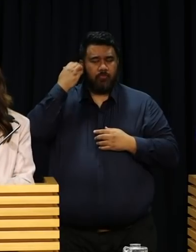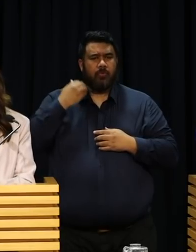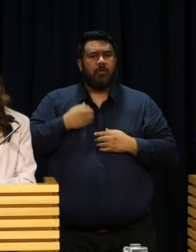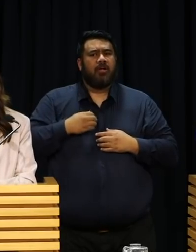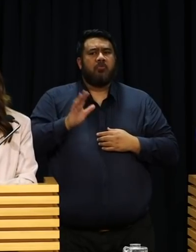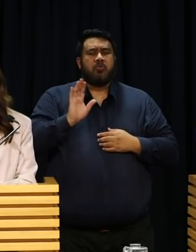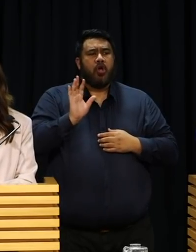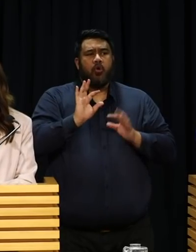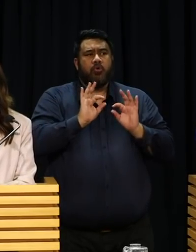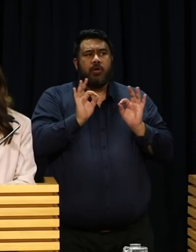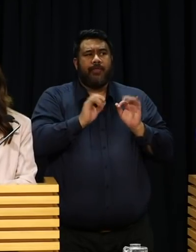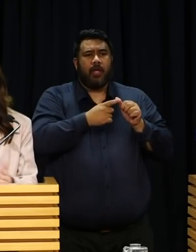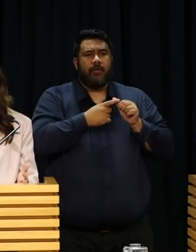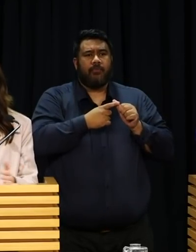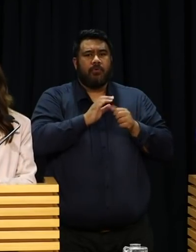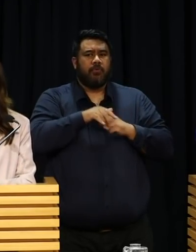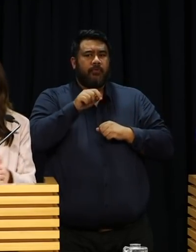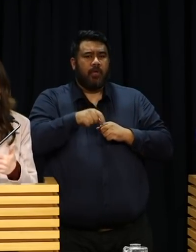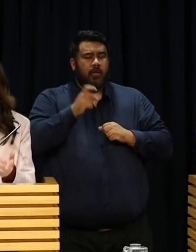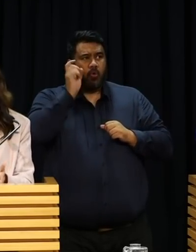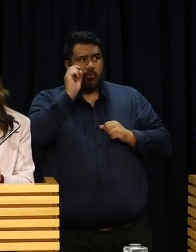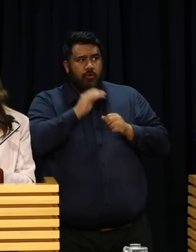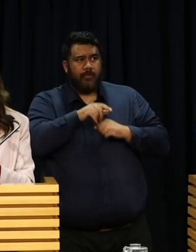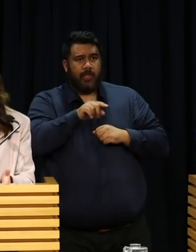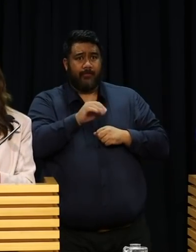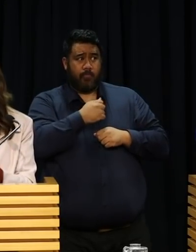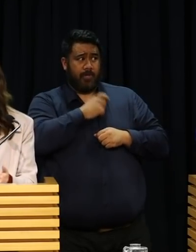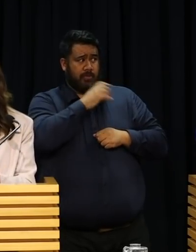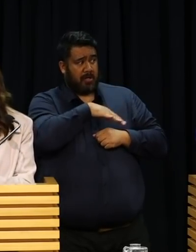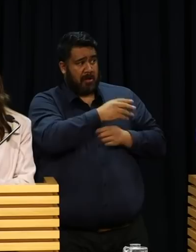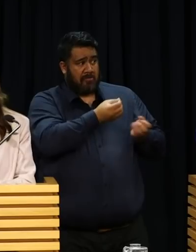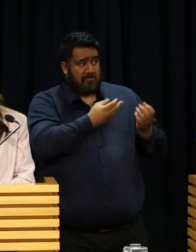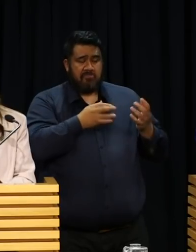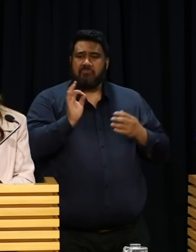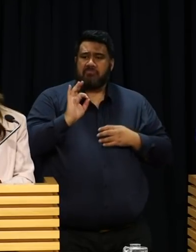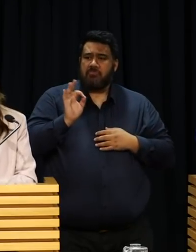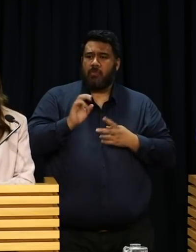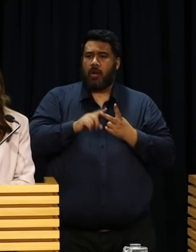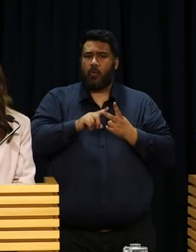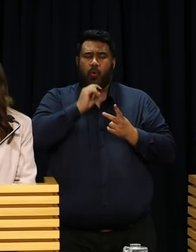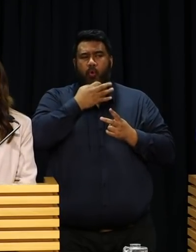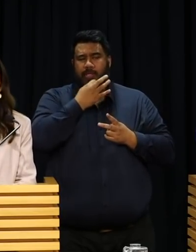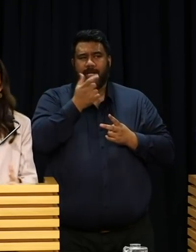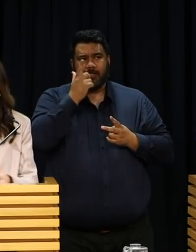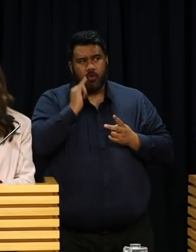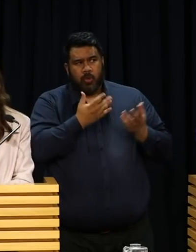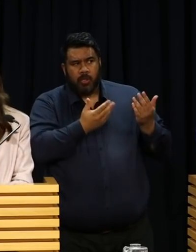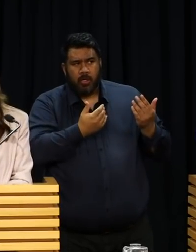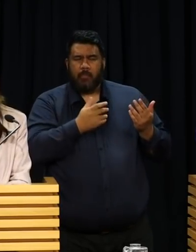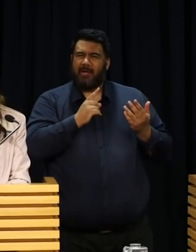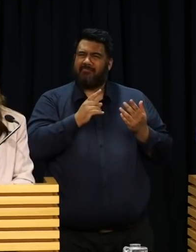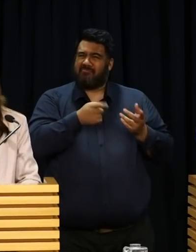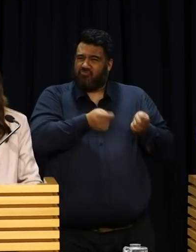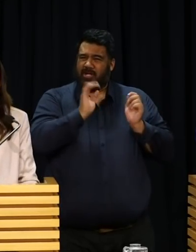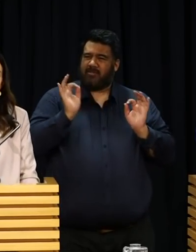could broadly express it, there wasn't a concern around. You know, we always test the legal impact of such decisions, and I don't recall a concern